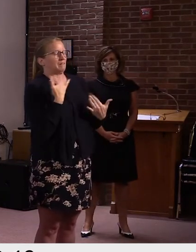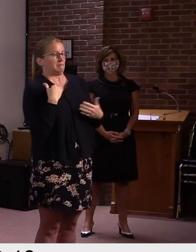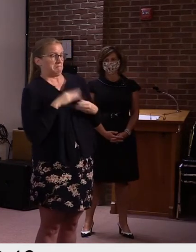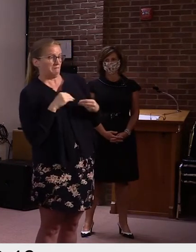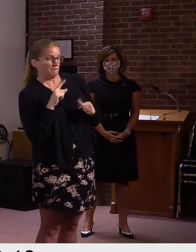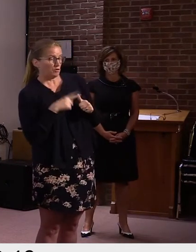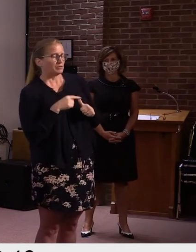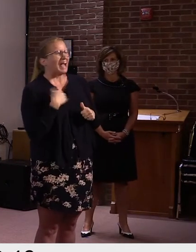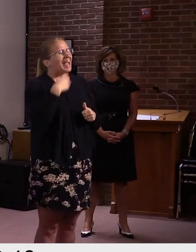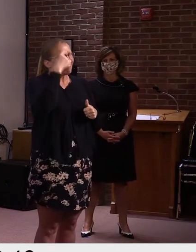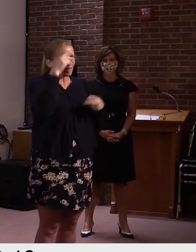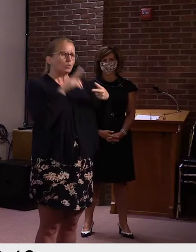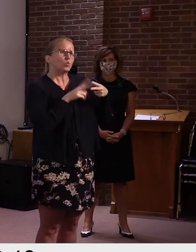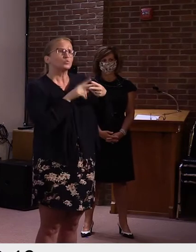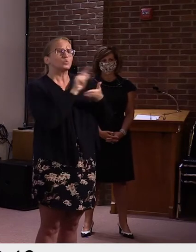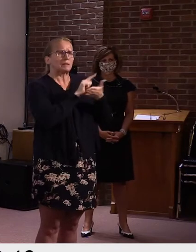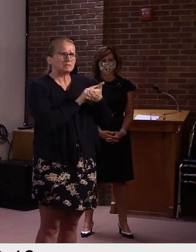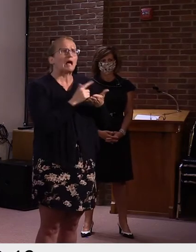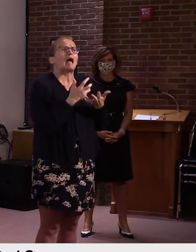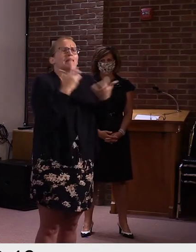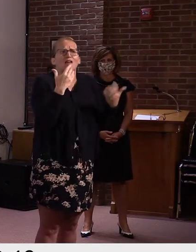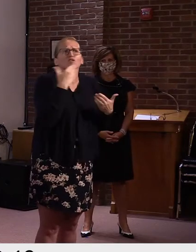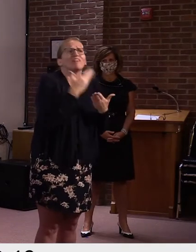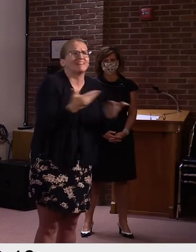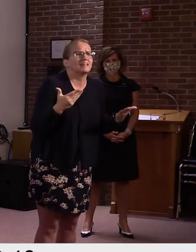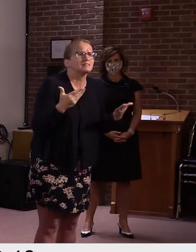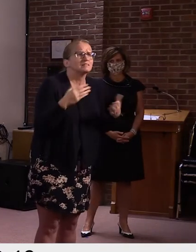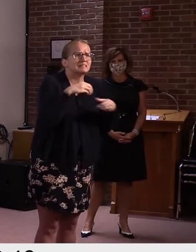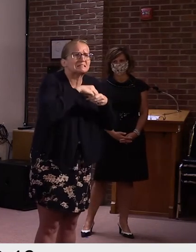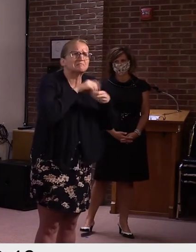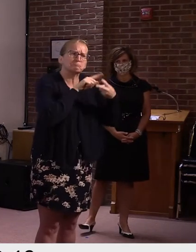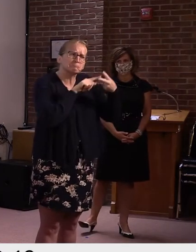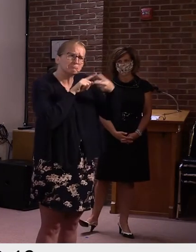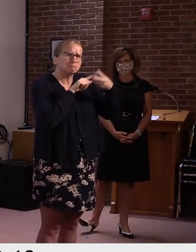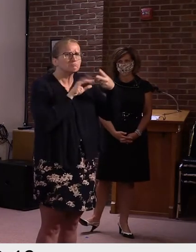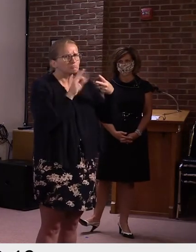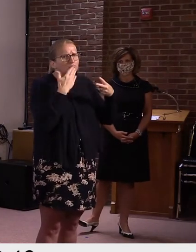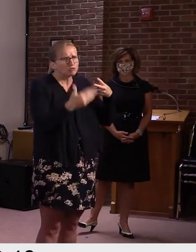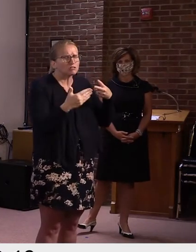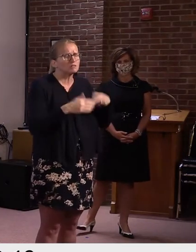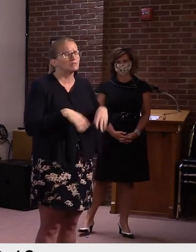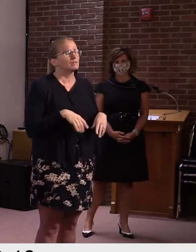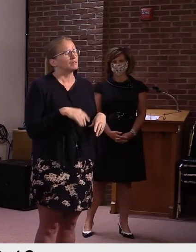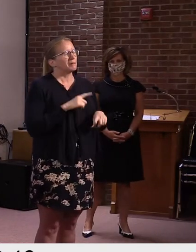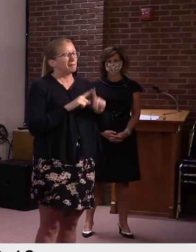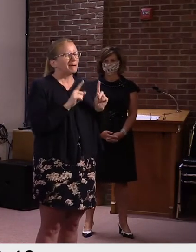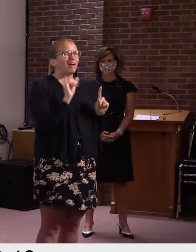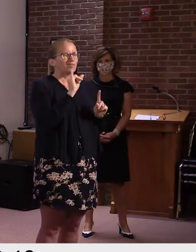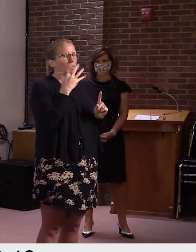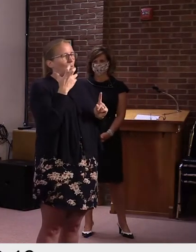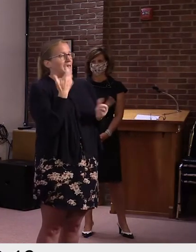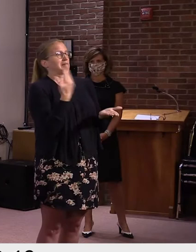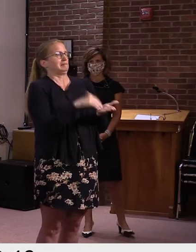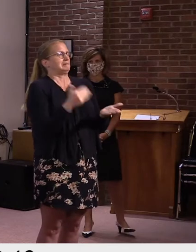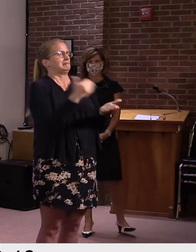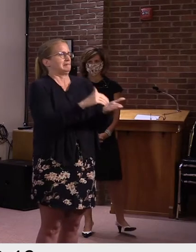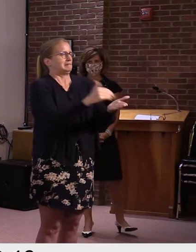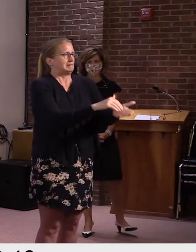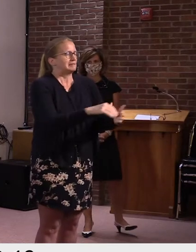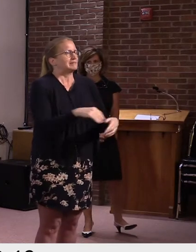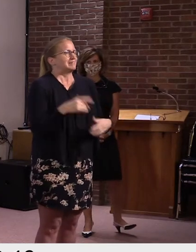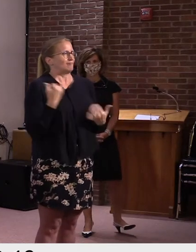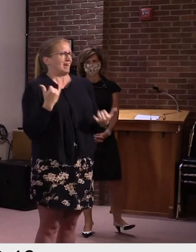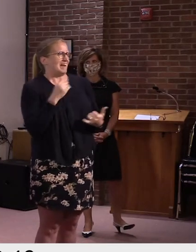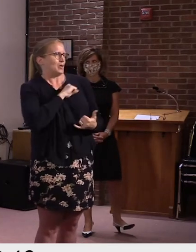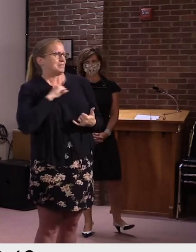bills, but obviously I just want to reiterate what I've said numerous times over the last 3 or 4 years. It's just passing one